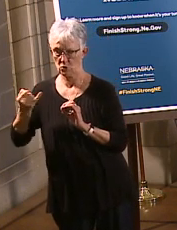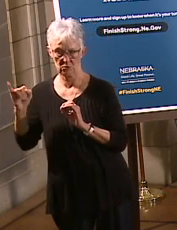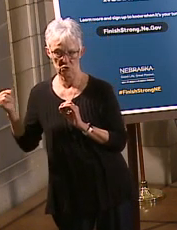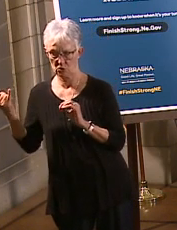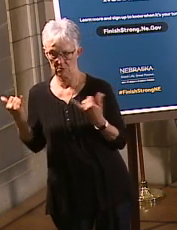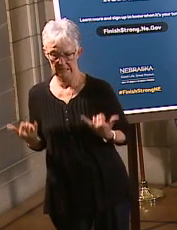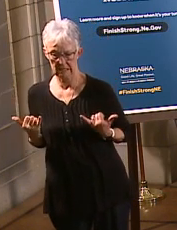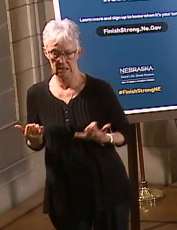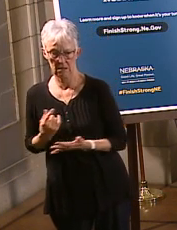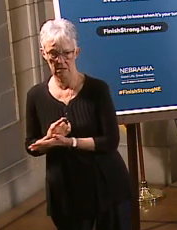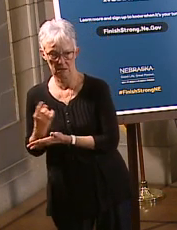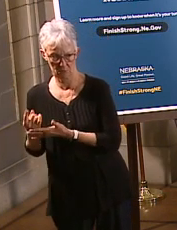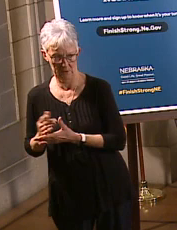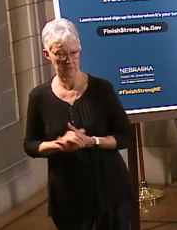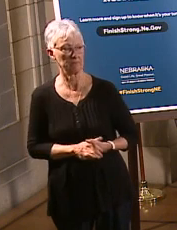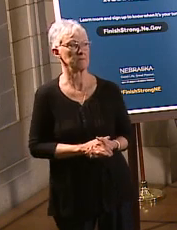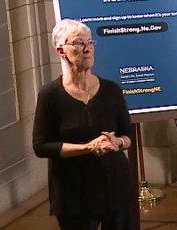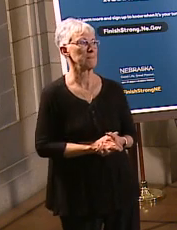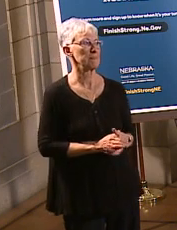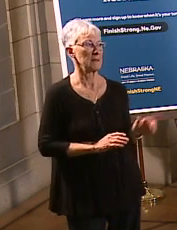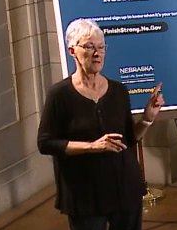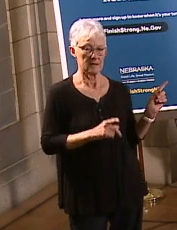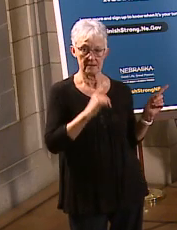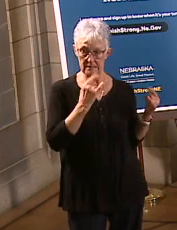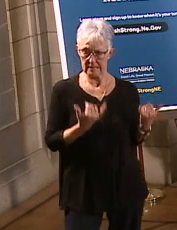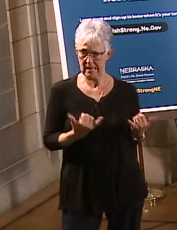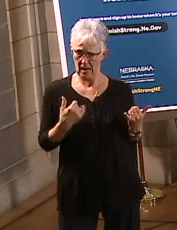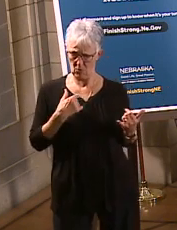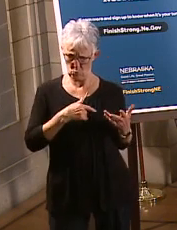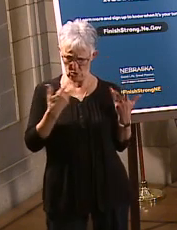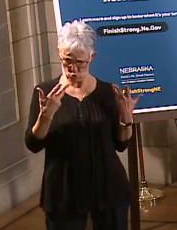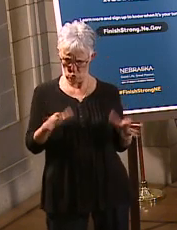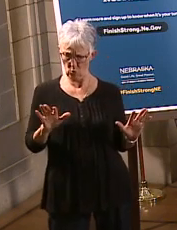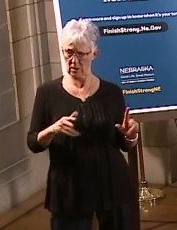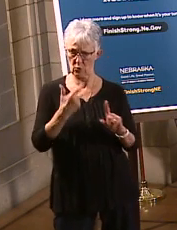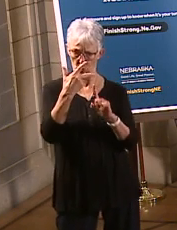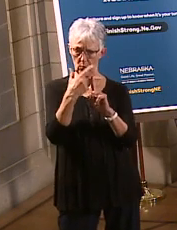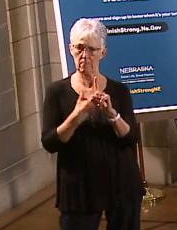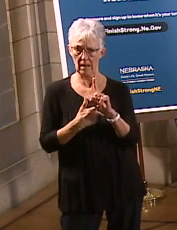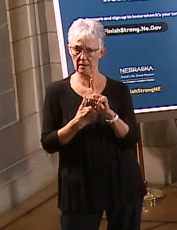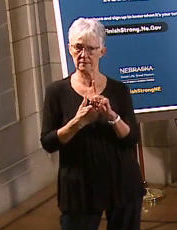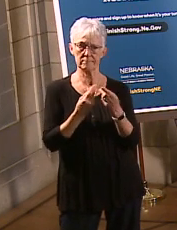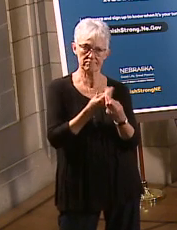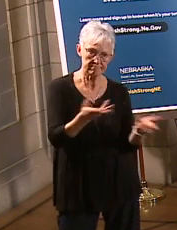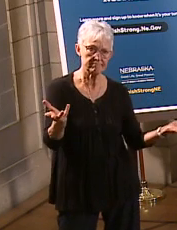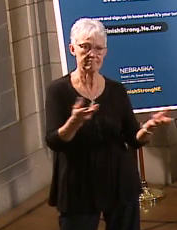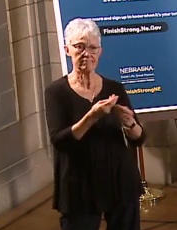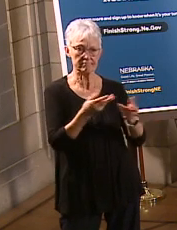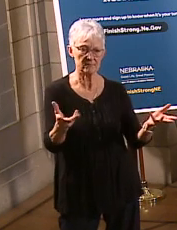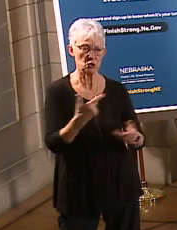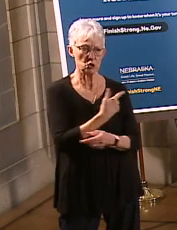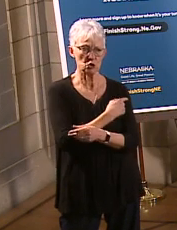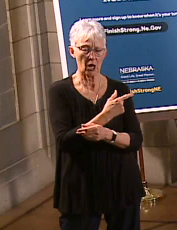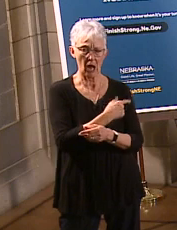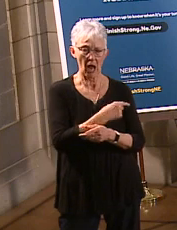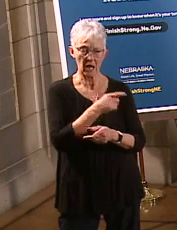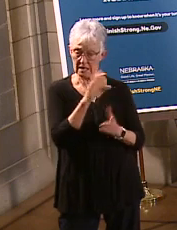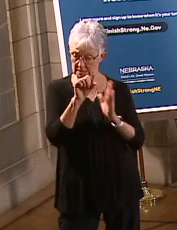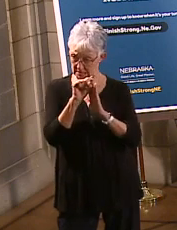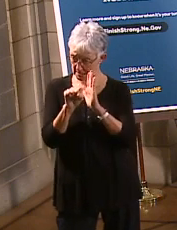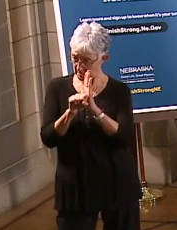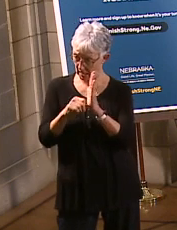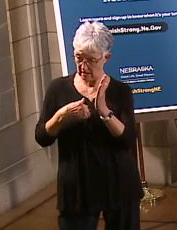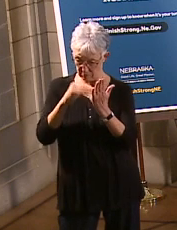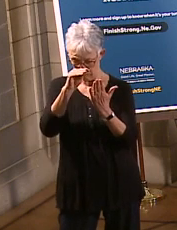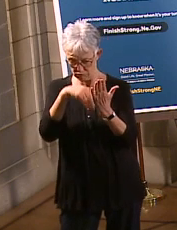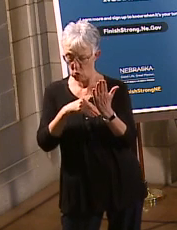roughly 3 months into this, is the state tracking in any way who is and who is not getting vaccinated, as in places